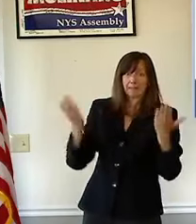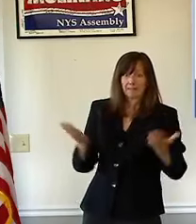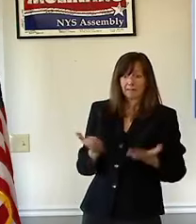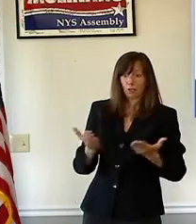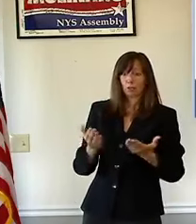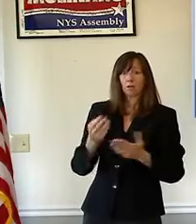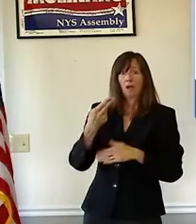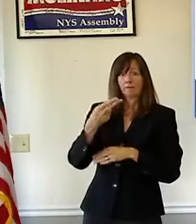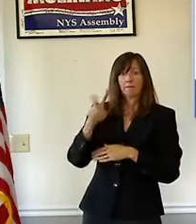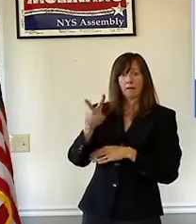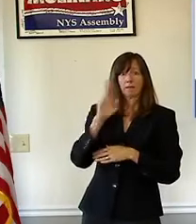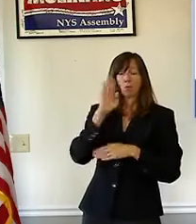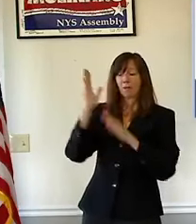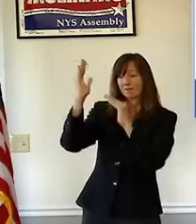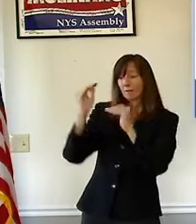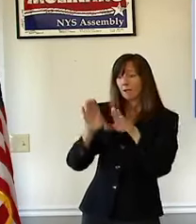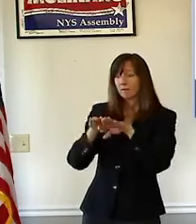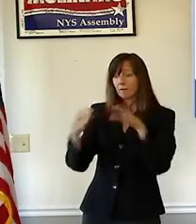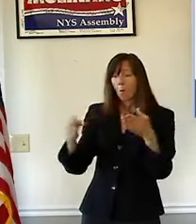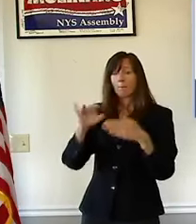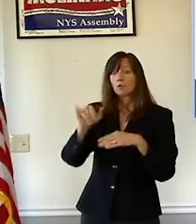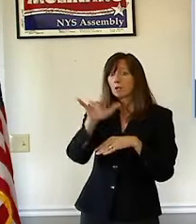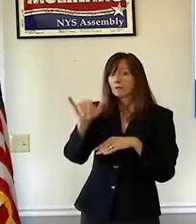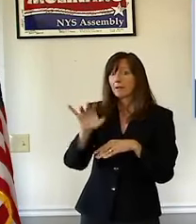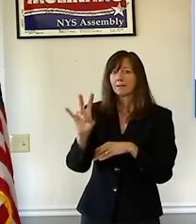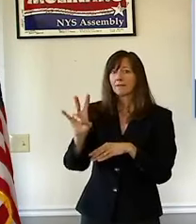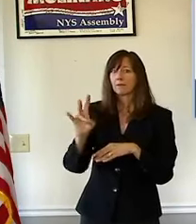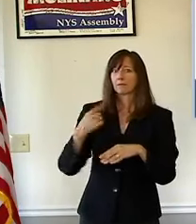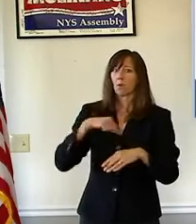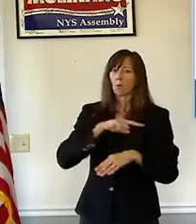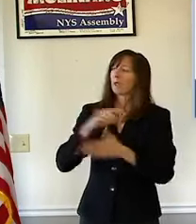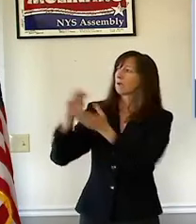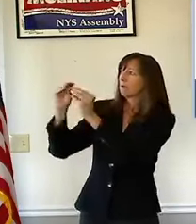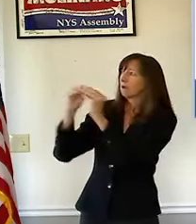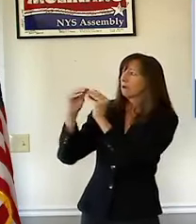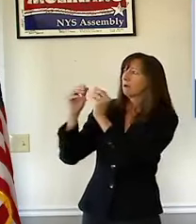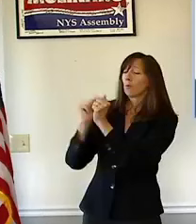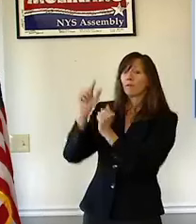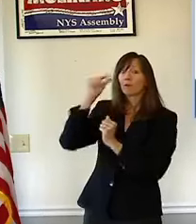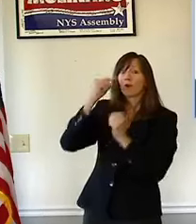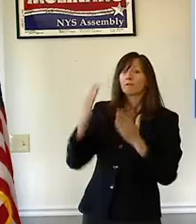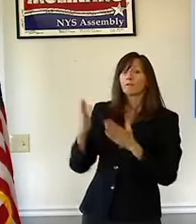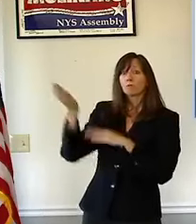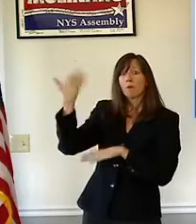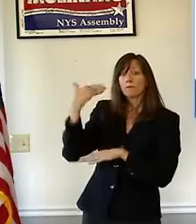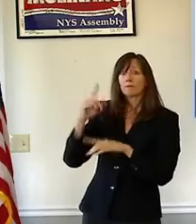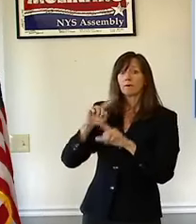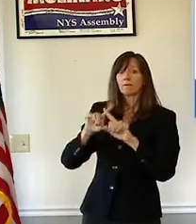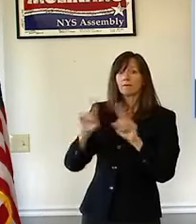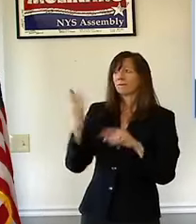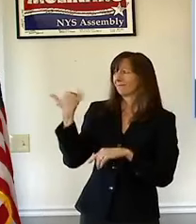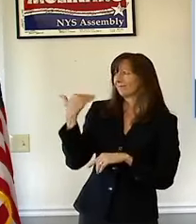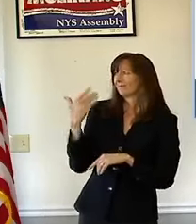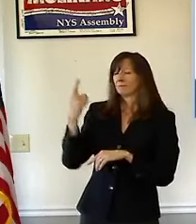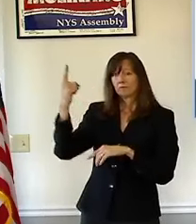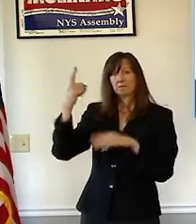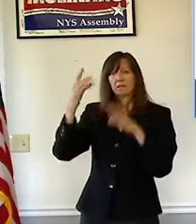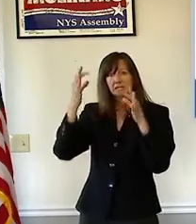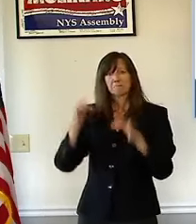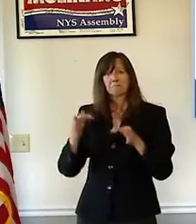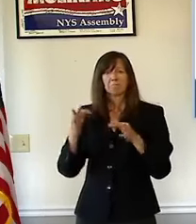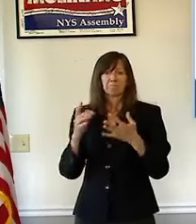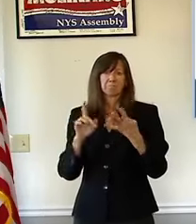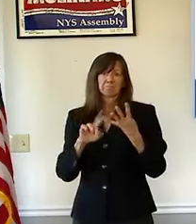on the conversations we had yesterday with the governor's staff, that, in fact, malls would open on July 7th when the Mid-Hudson region enters phase